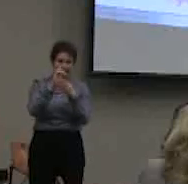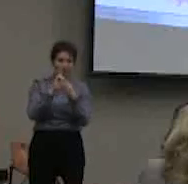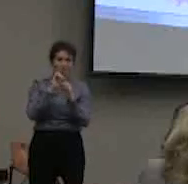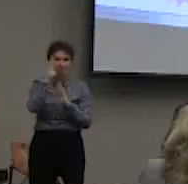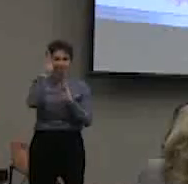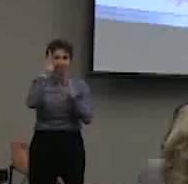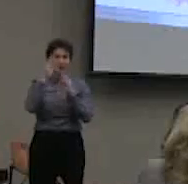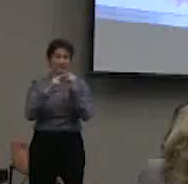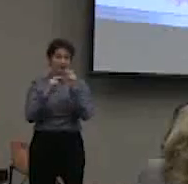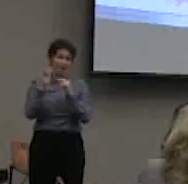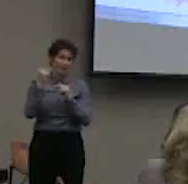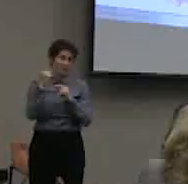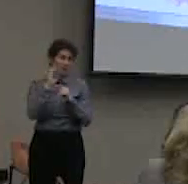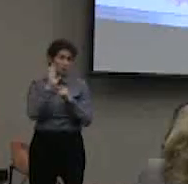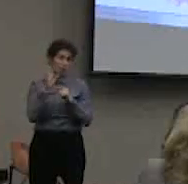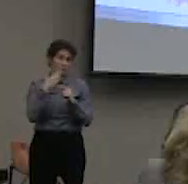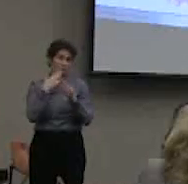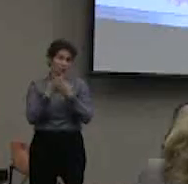term.